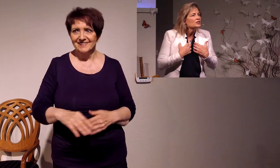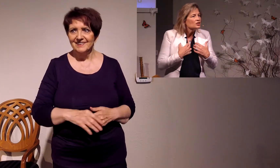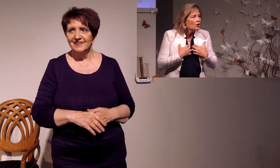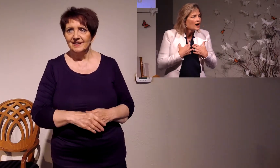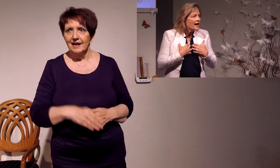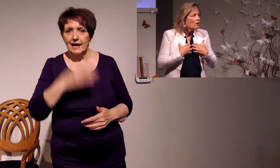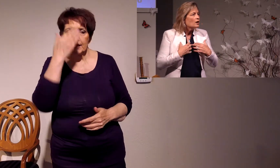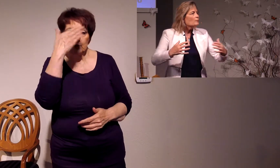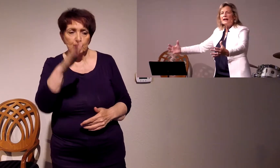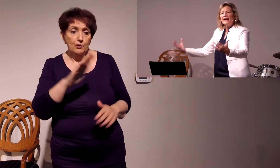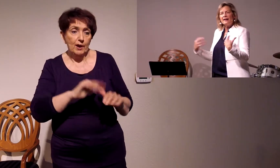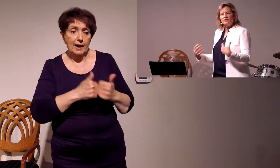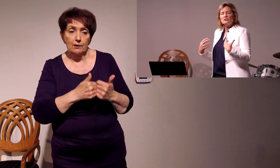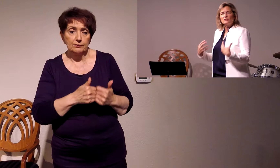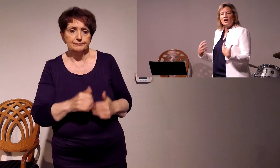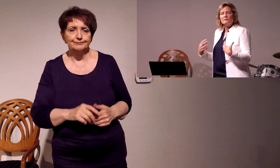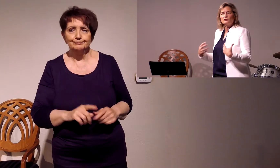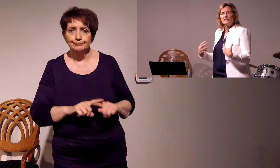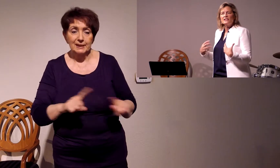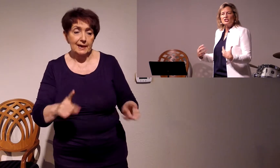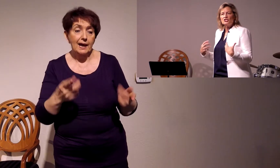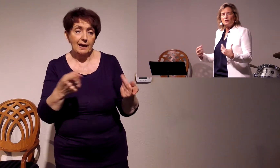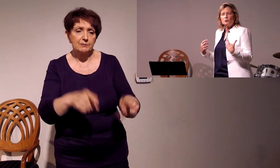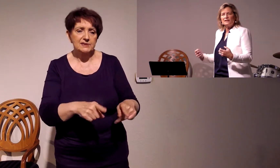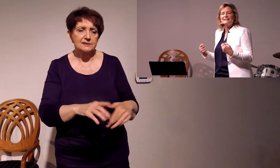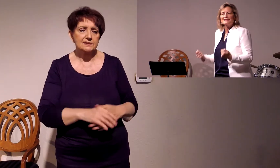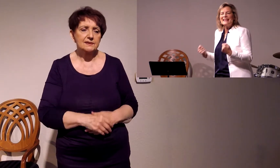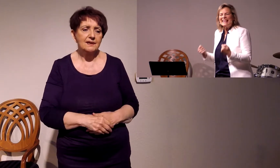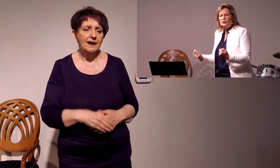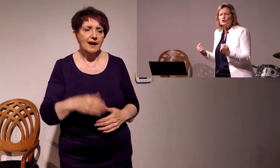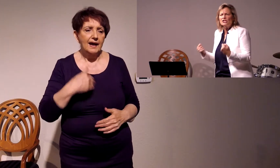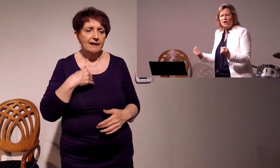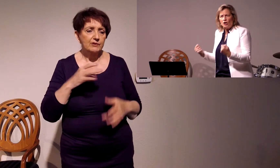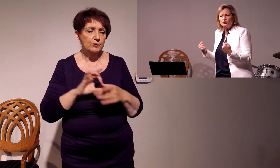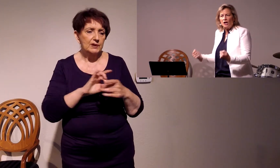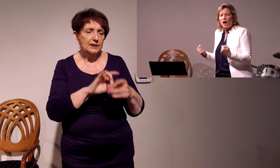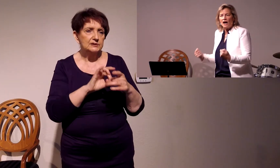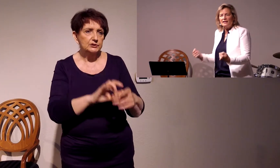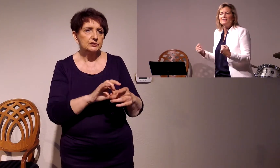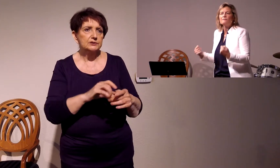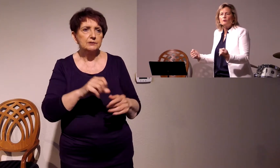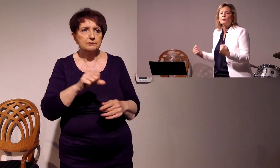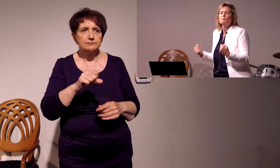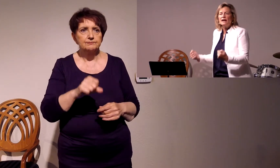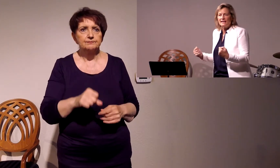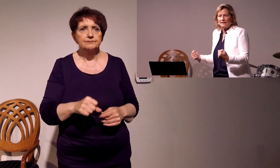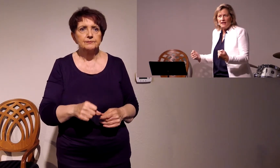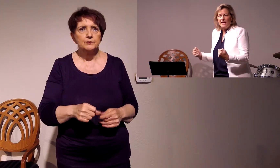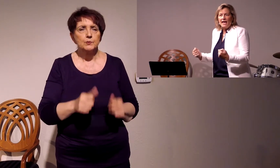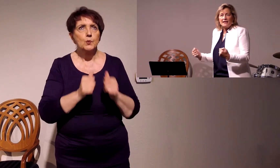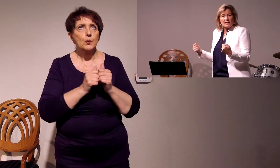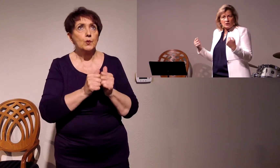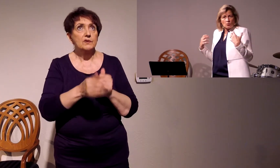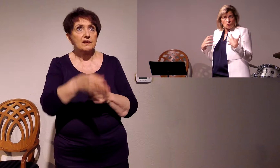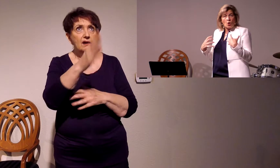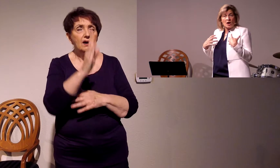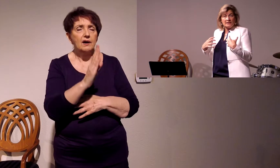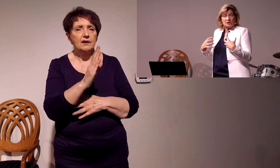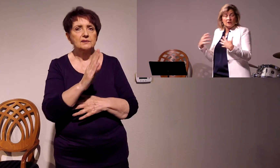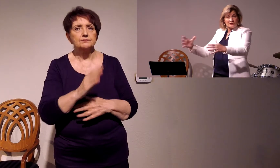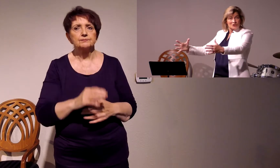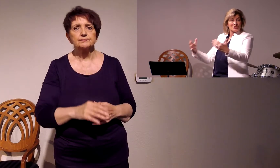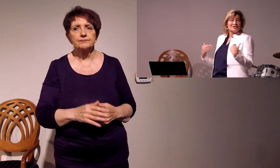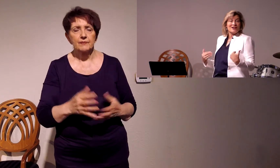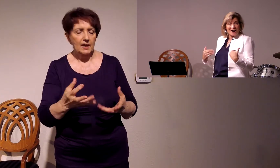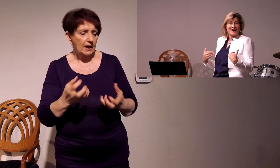don't need to know how. But I have this love relationship with this energy called God in the form of money. And I don't